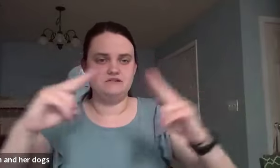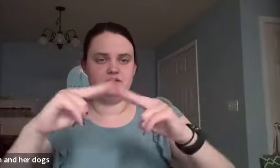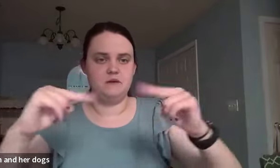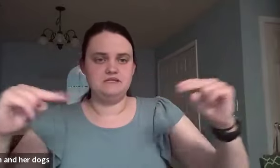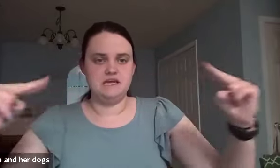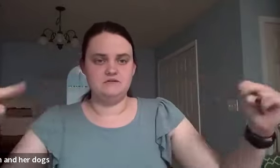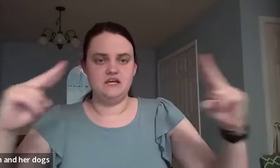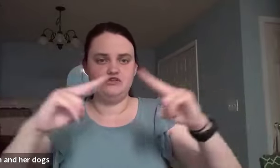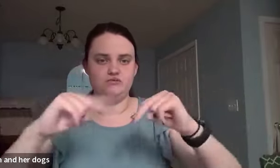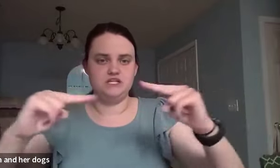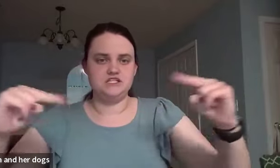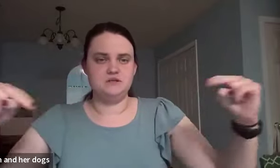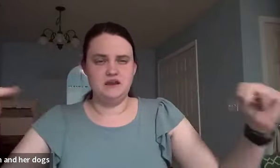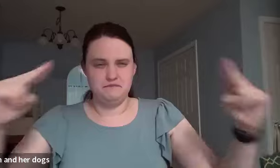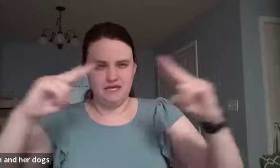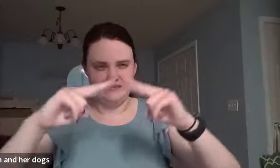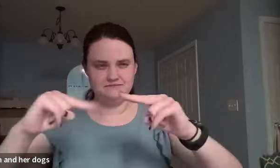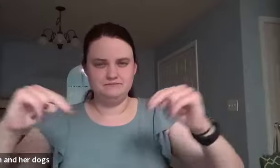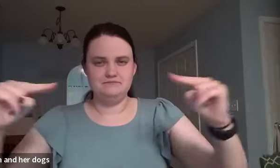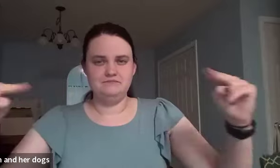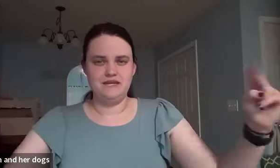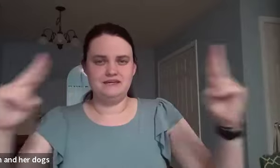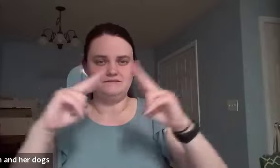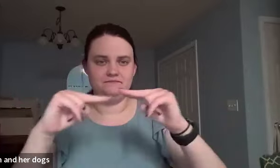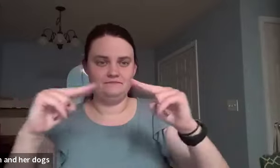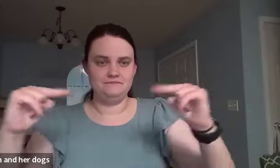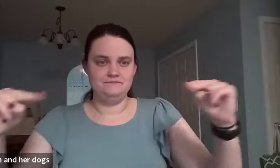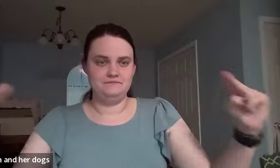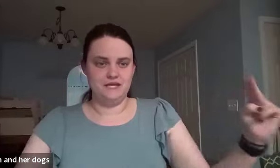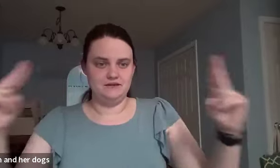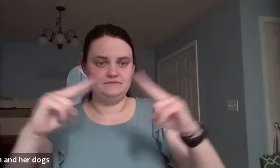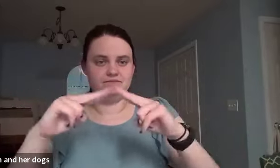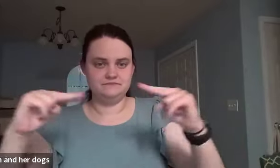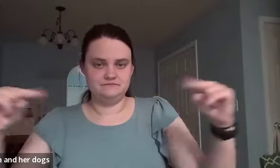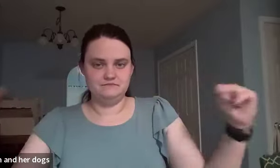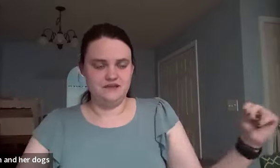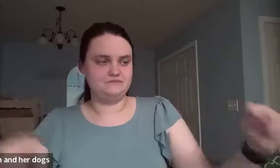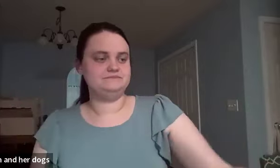bouncing them up and down, like the ridges when you have bacon. Bacon, bacon, bacon.